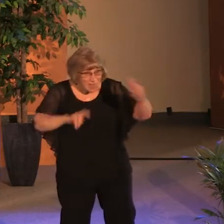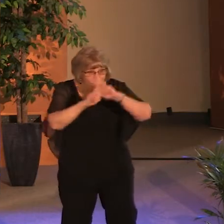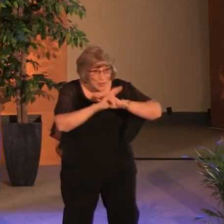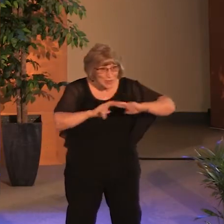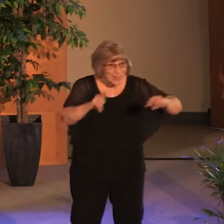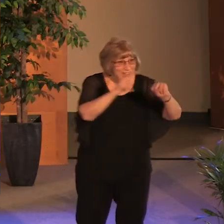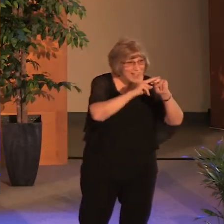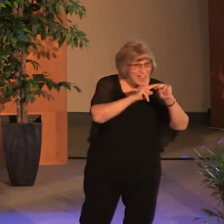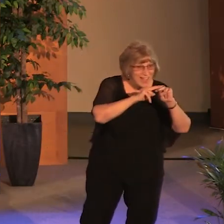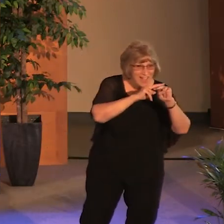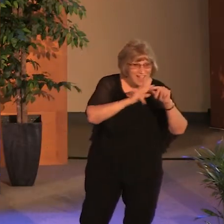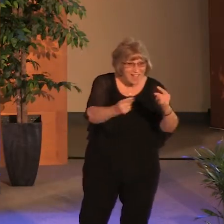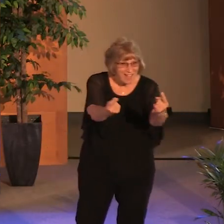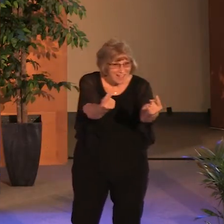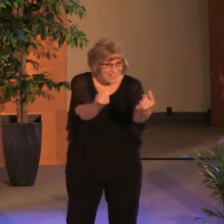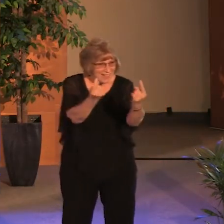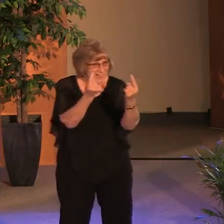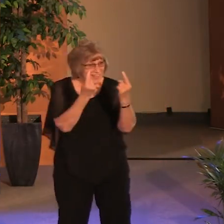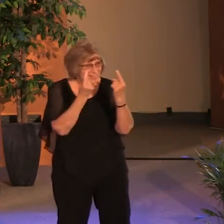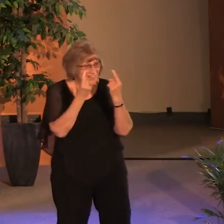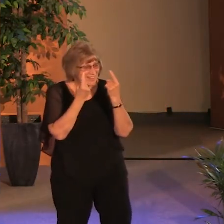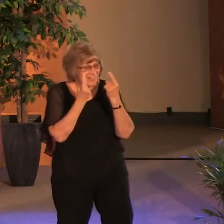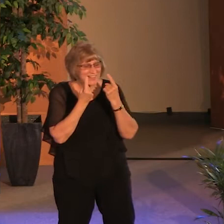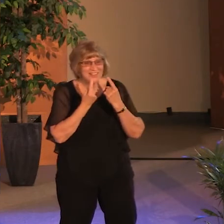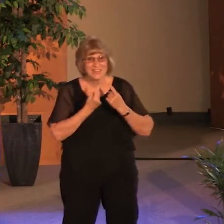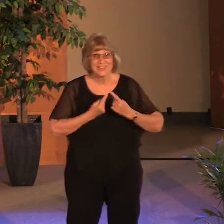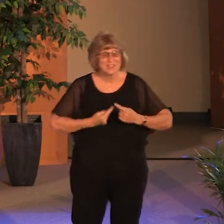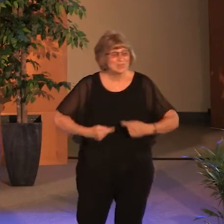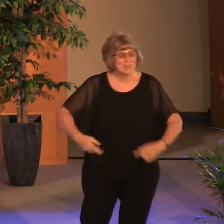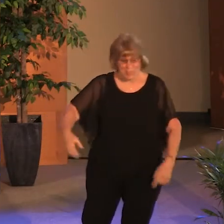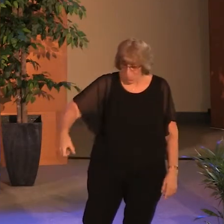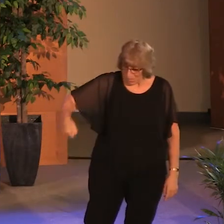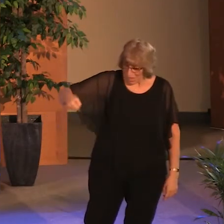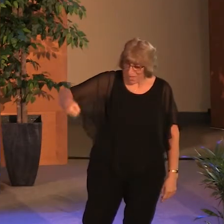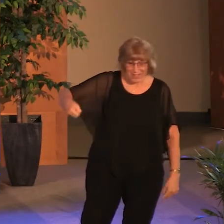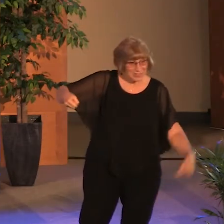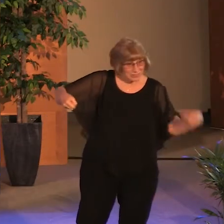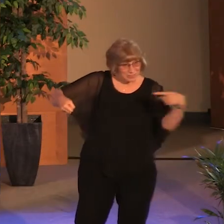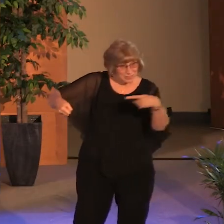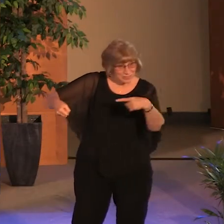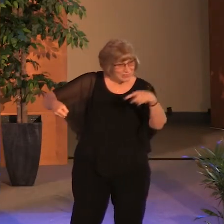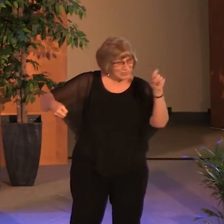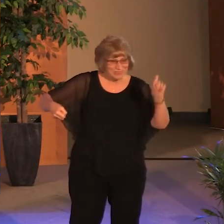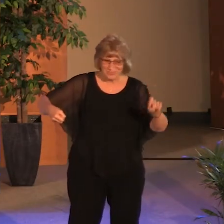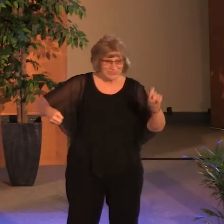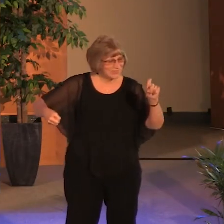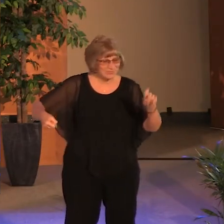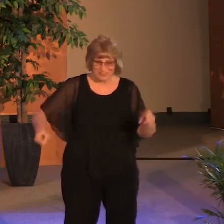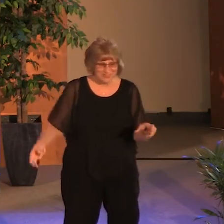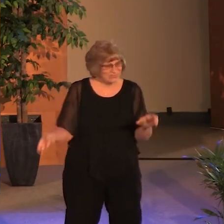ready, there's a train a-comin'. You don't need no baggage, you just get